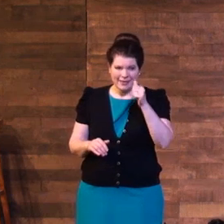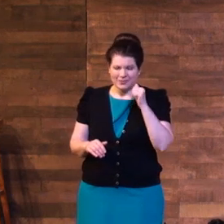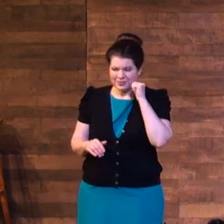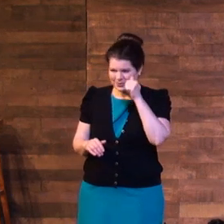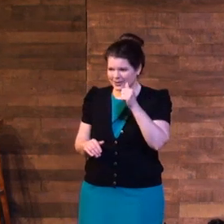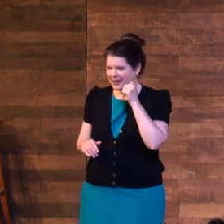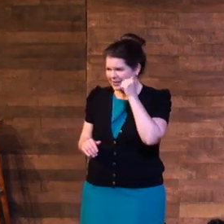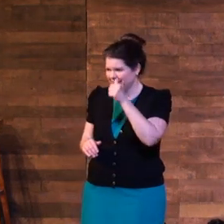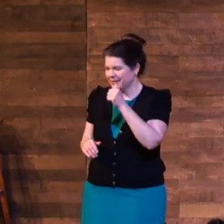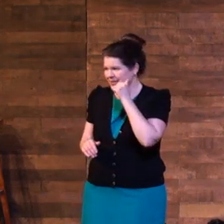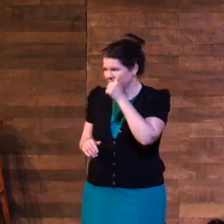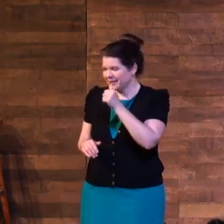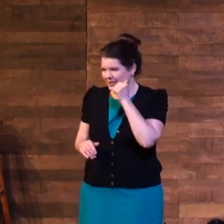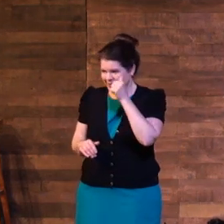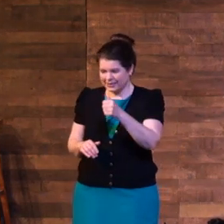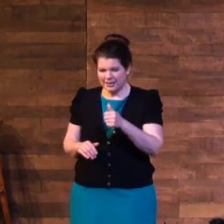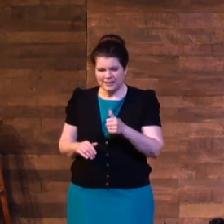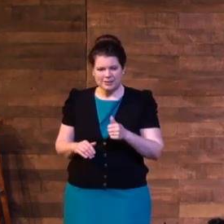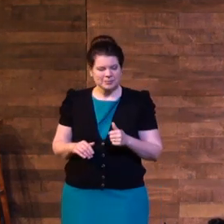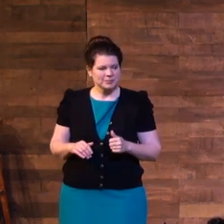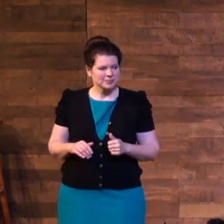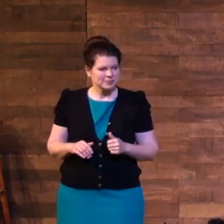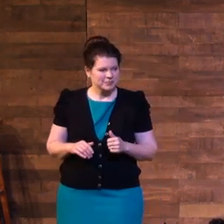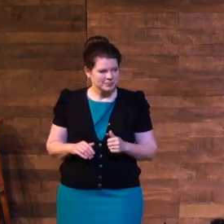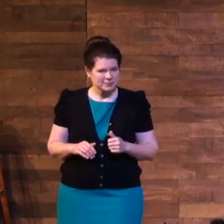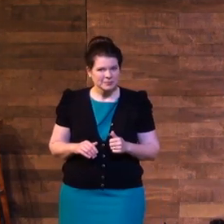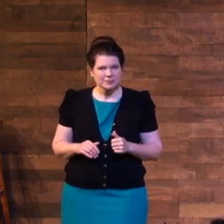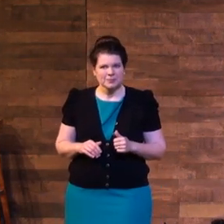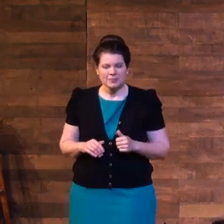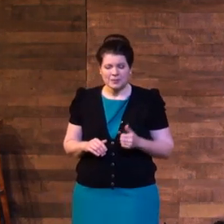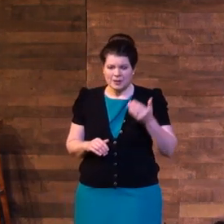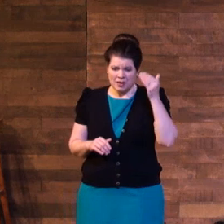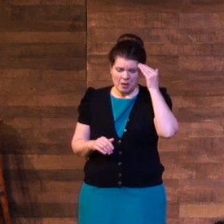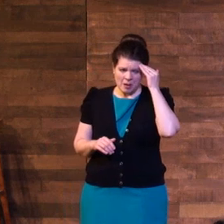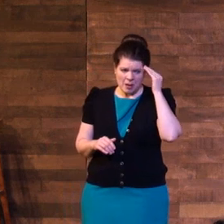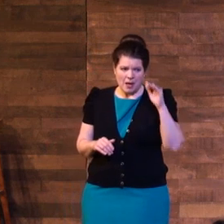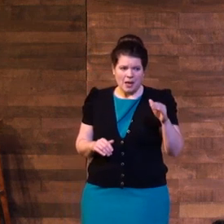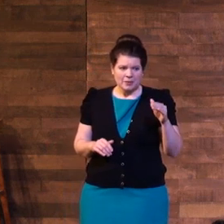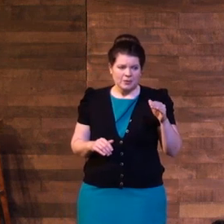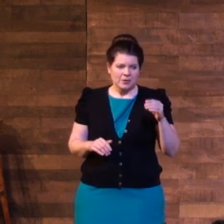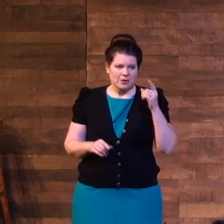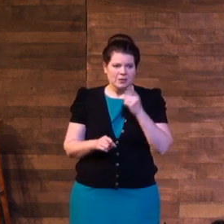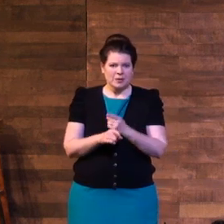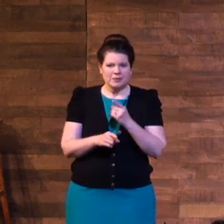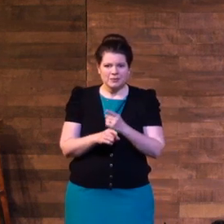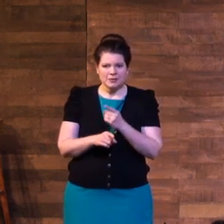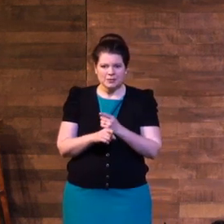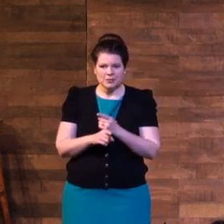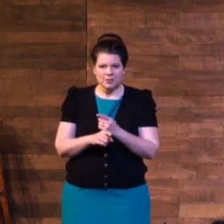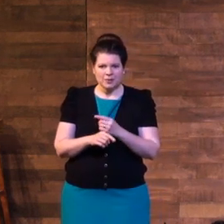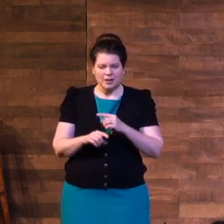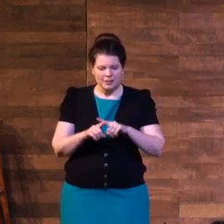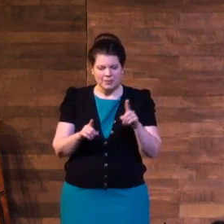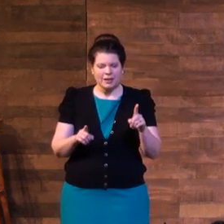I didn't do too much research into the validity of this research, because some truths we declare self-evident.